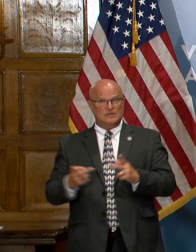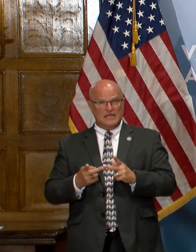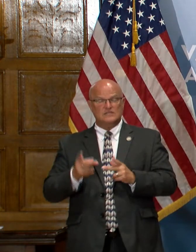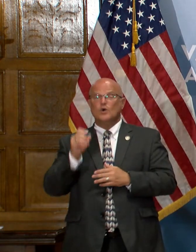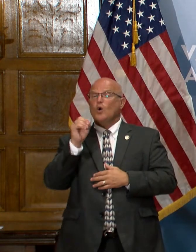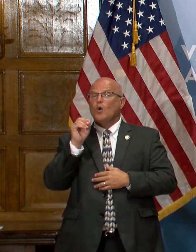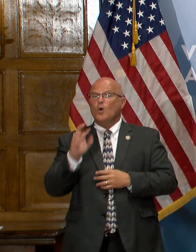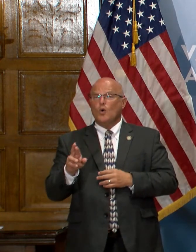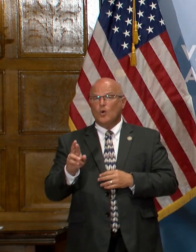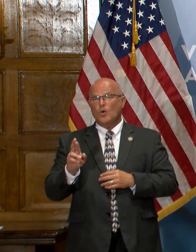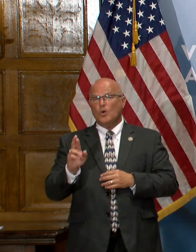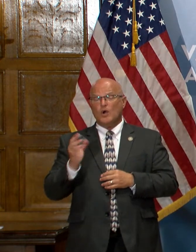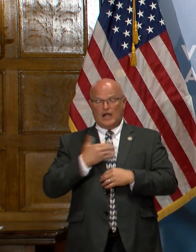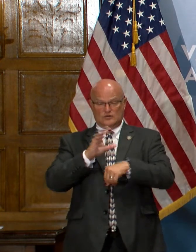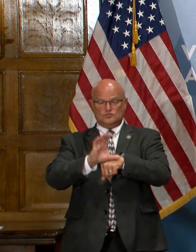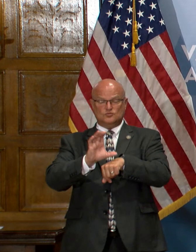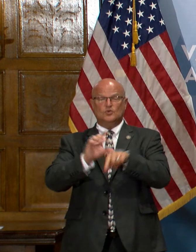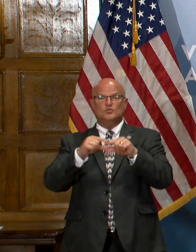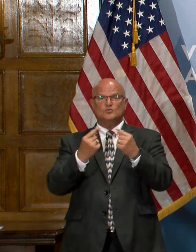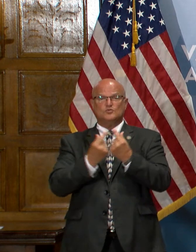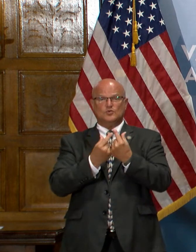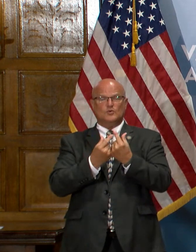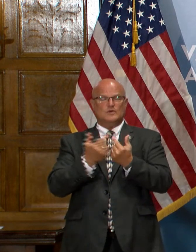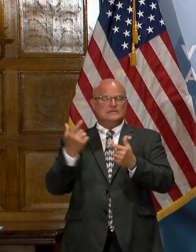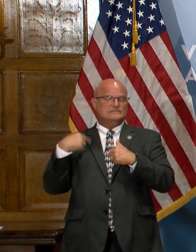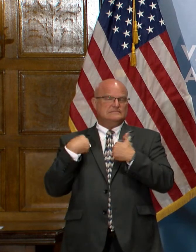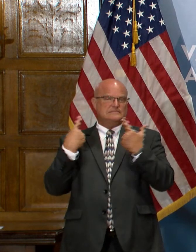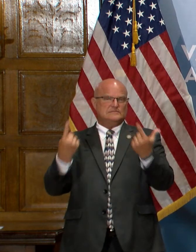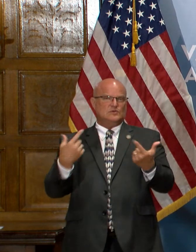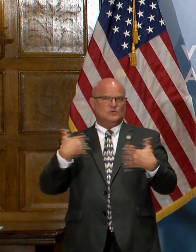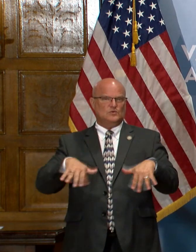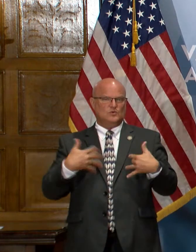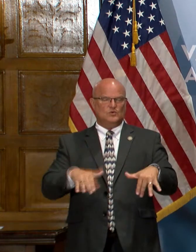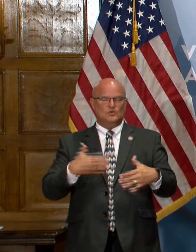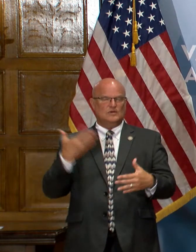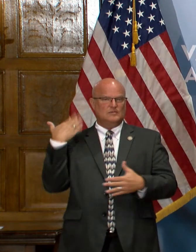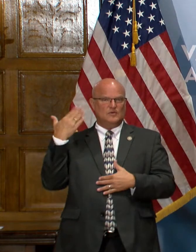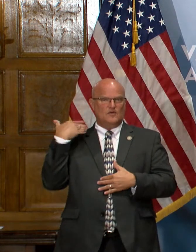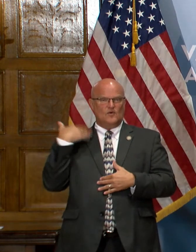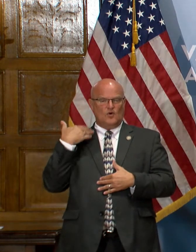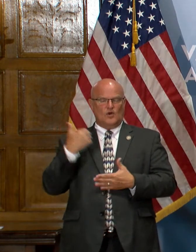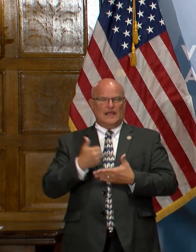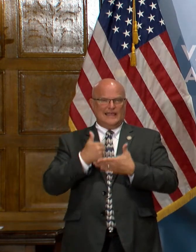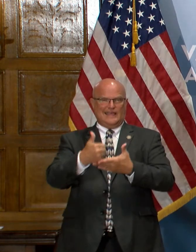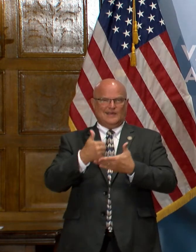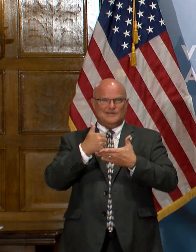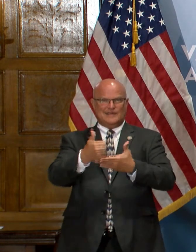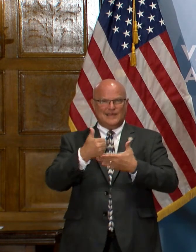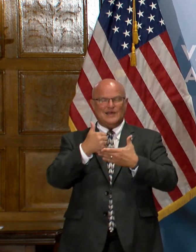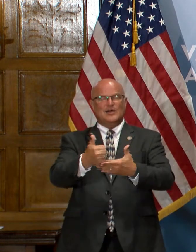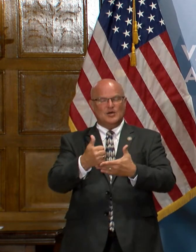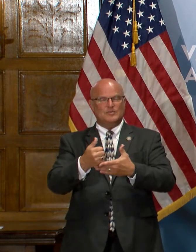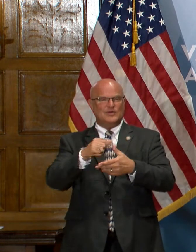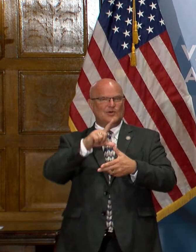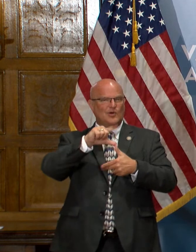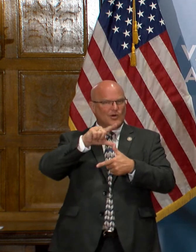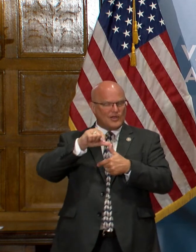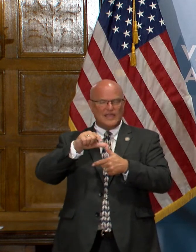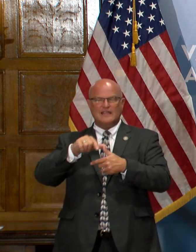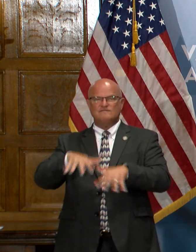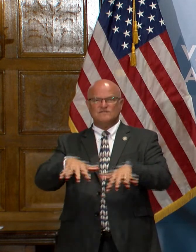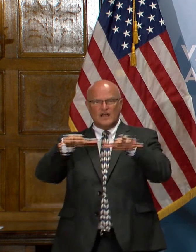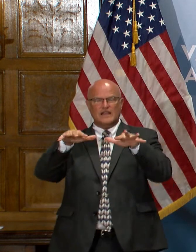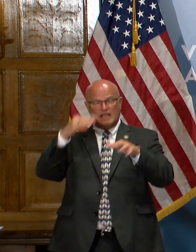centers, or our church groups that have been so instrumental in previous incidents of hurricane and